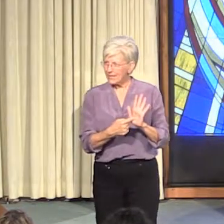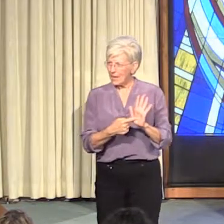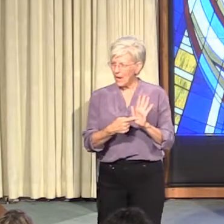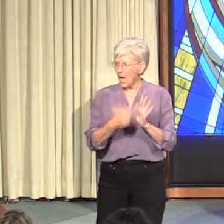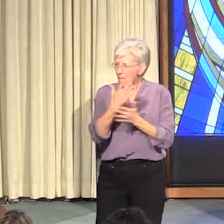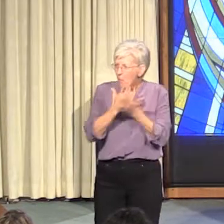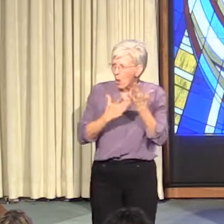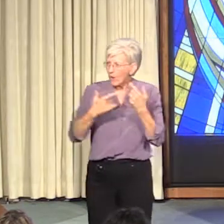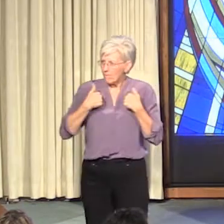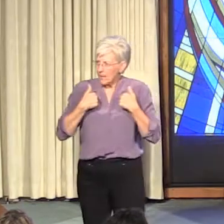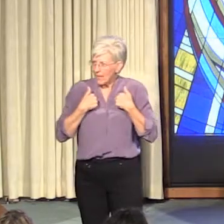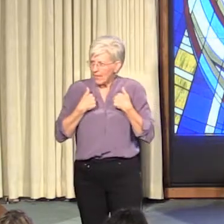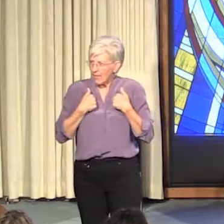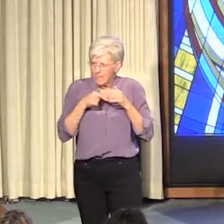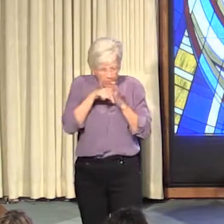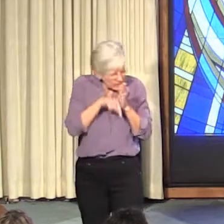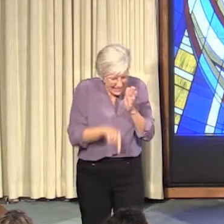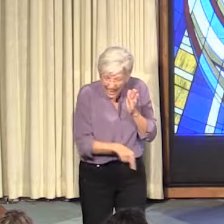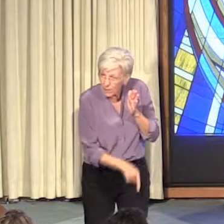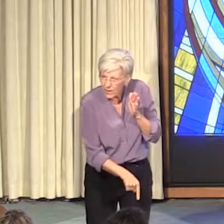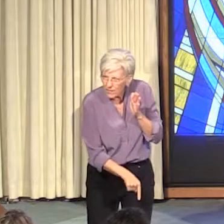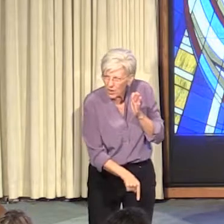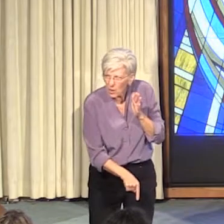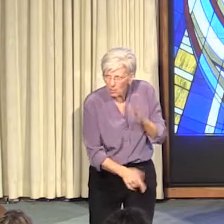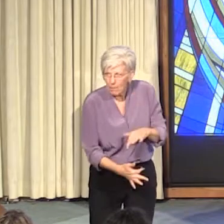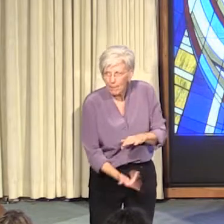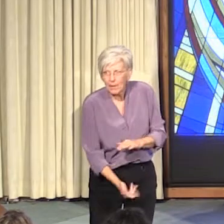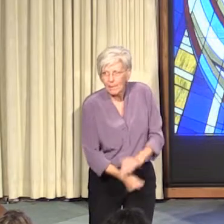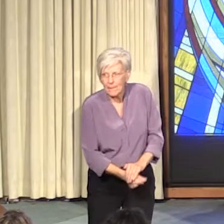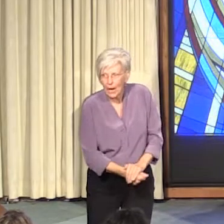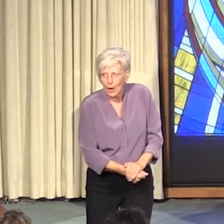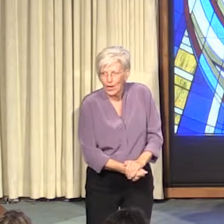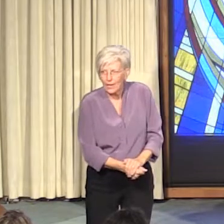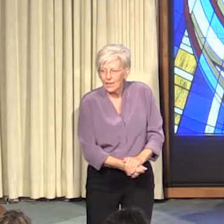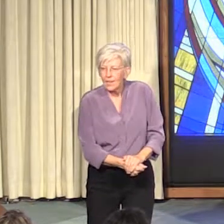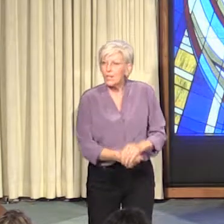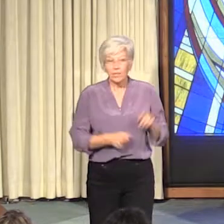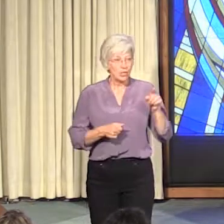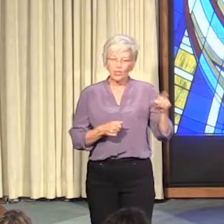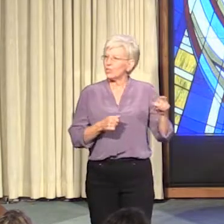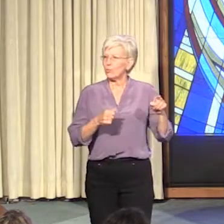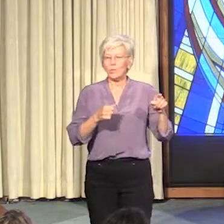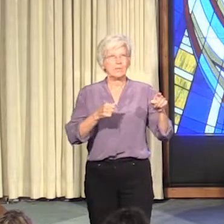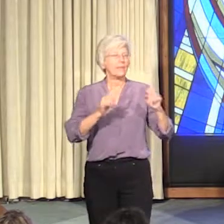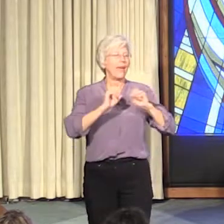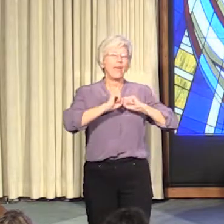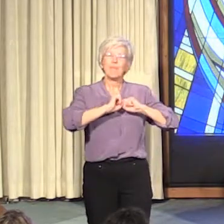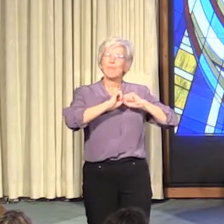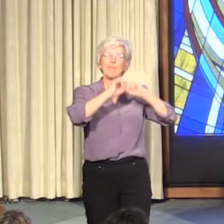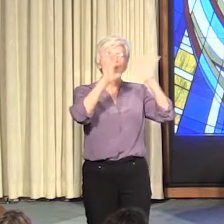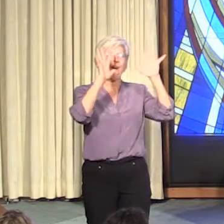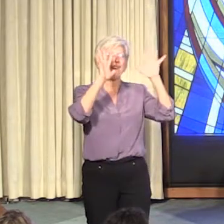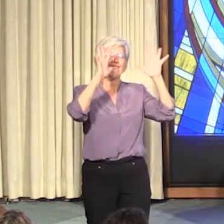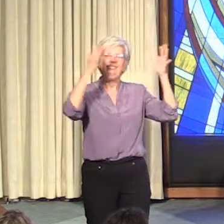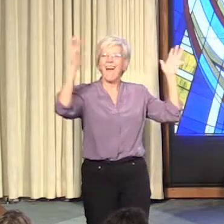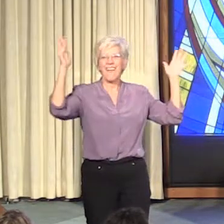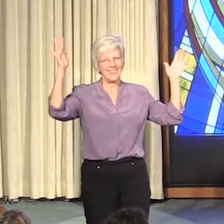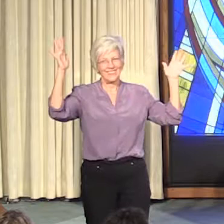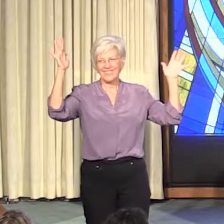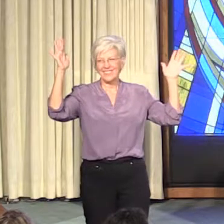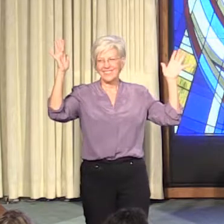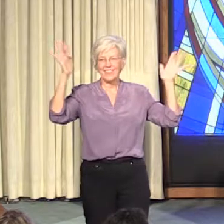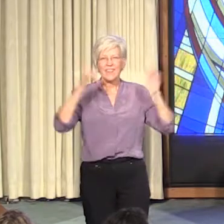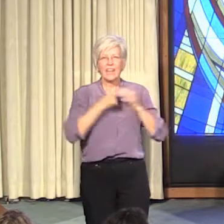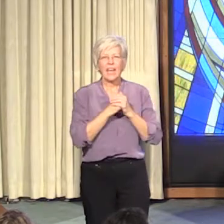kind of buried. And she was a very bright light. And I